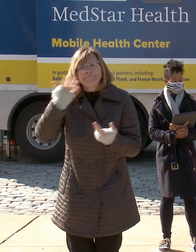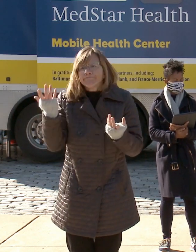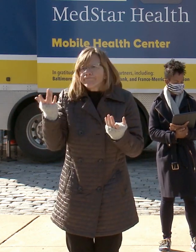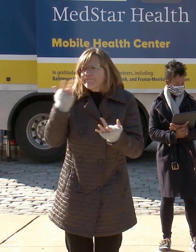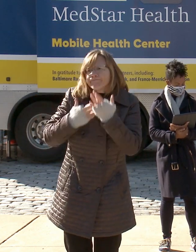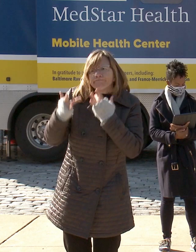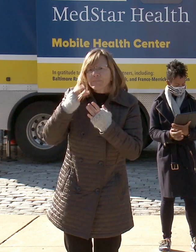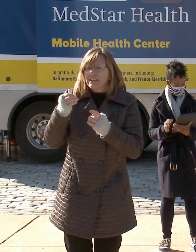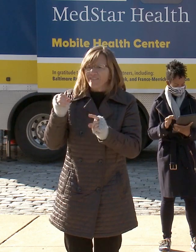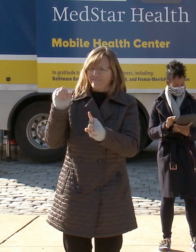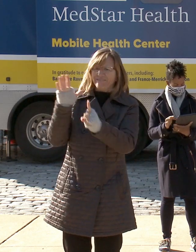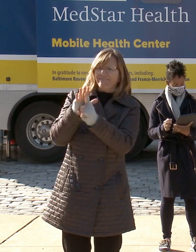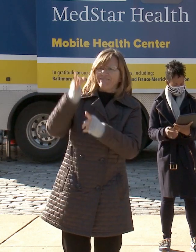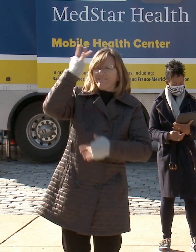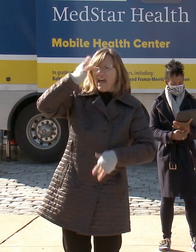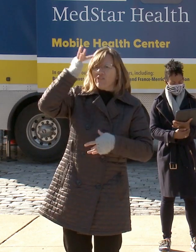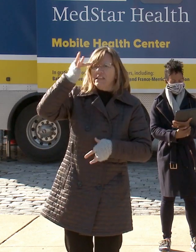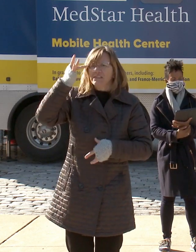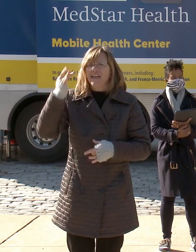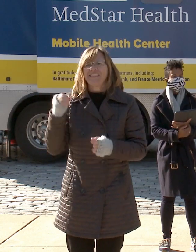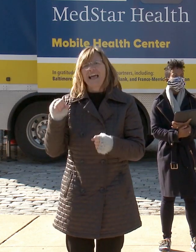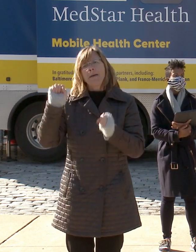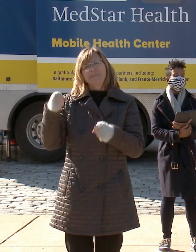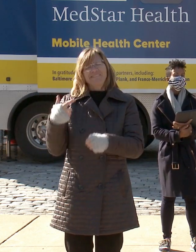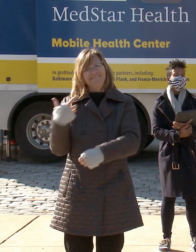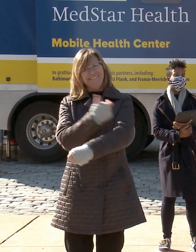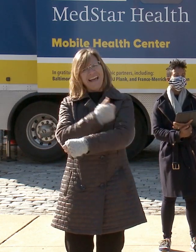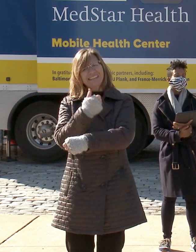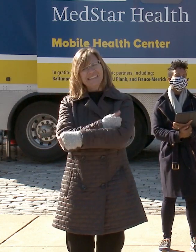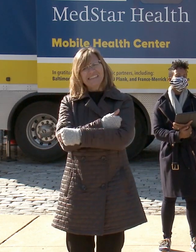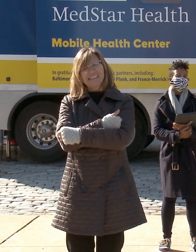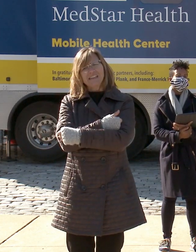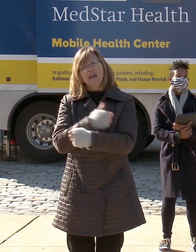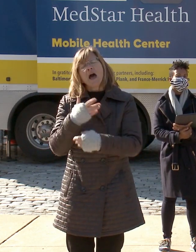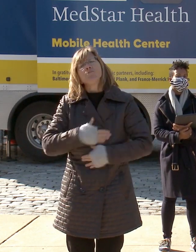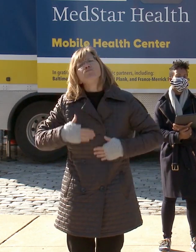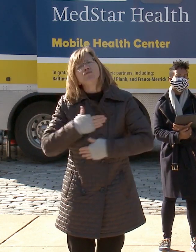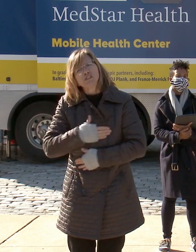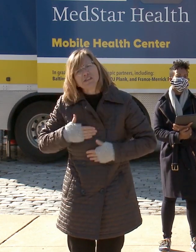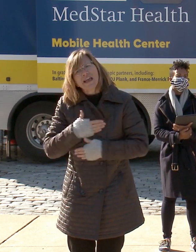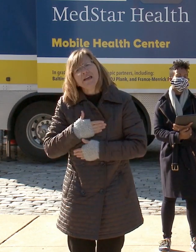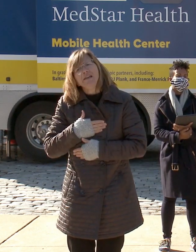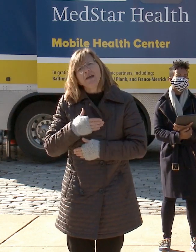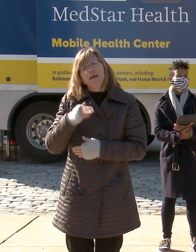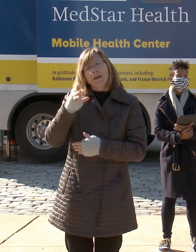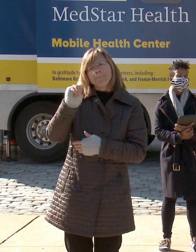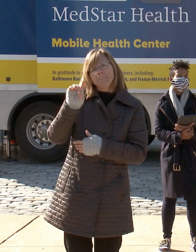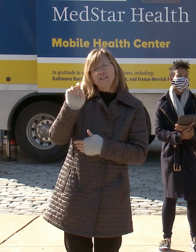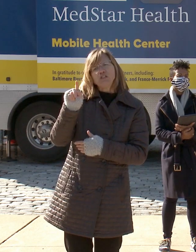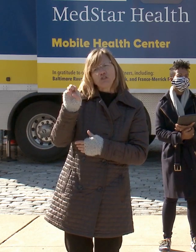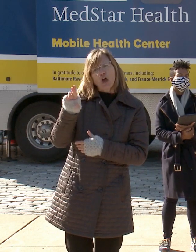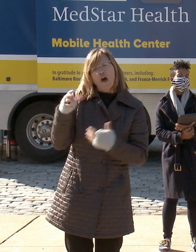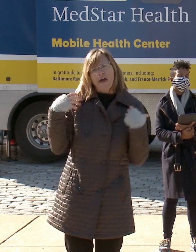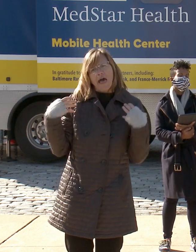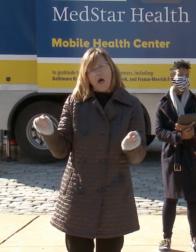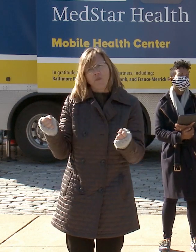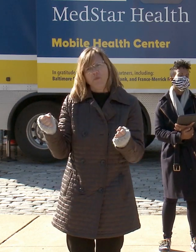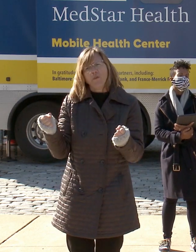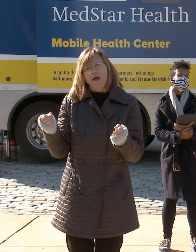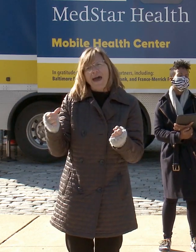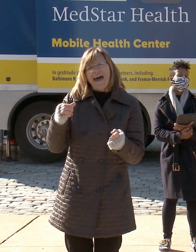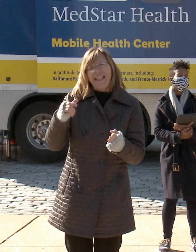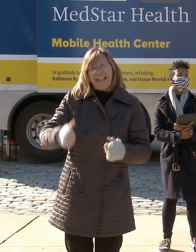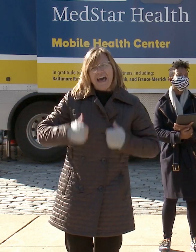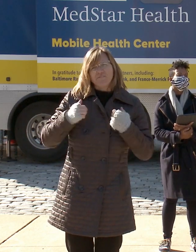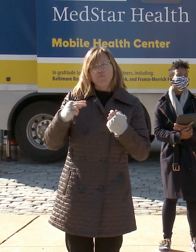be vaccinated. I am extremely grateful to MedStar Health, LifeBridge Health, and Johns Hopkins for partnering with the City of